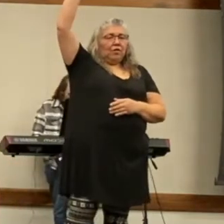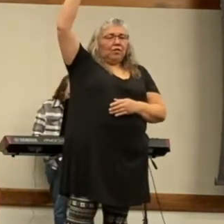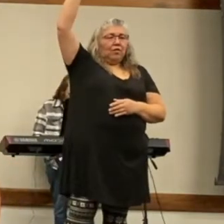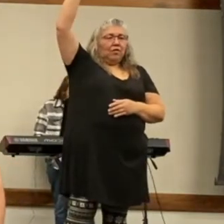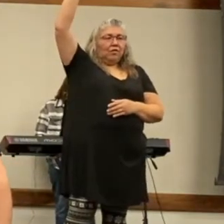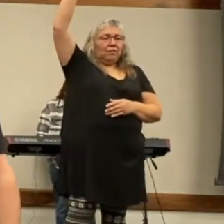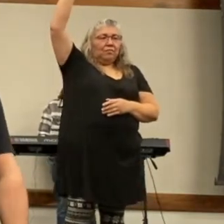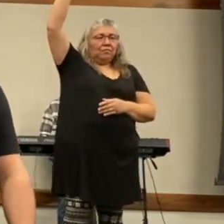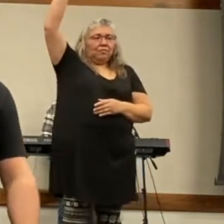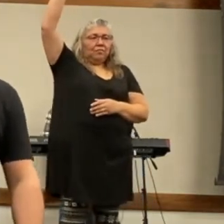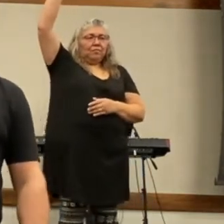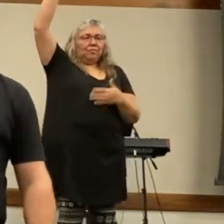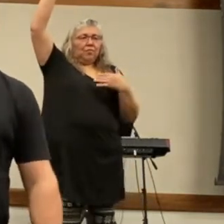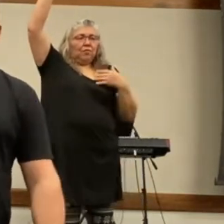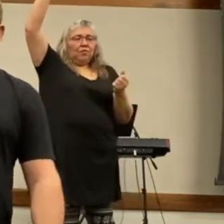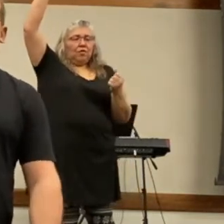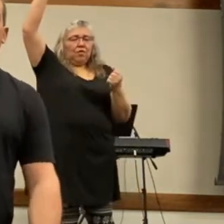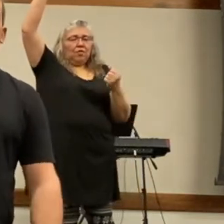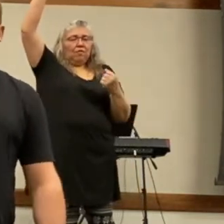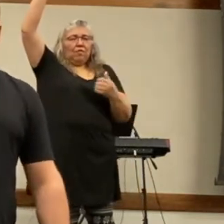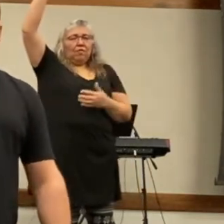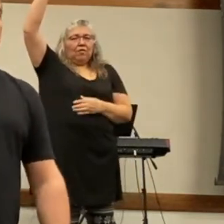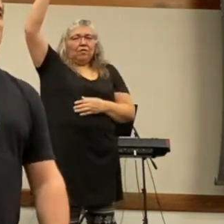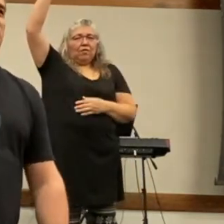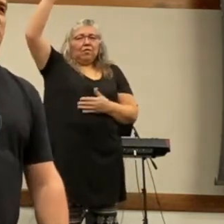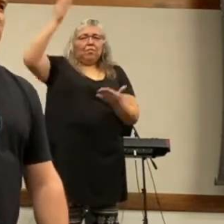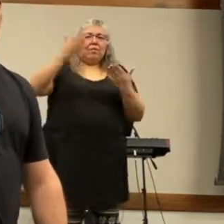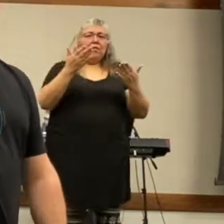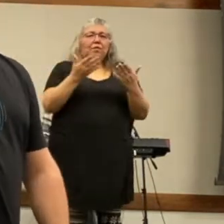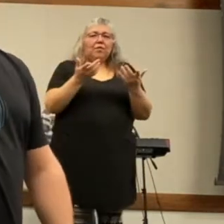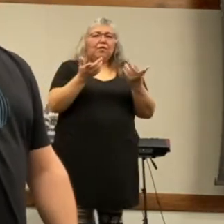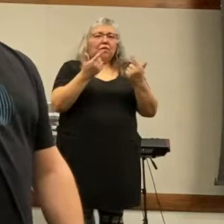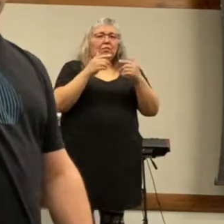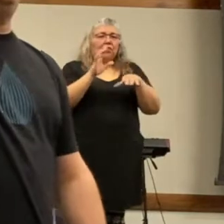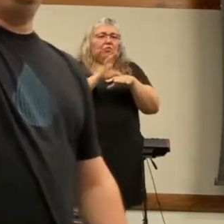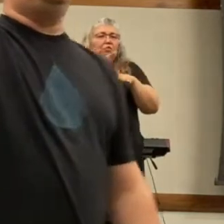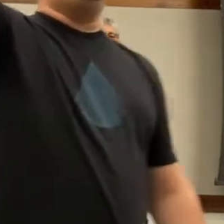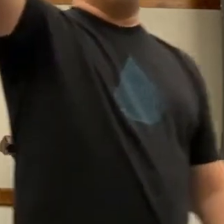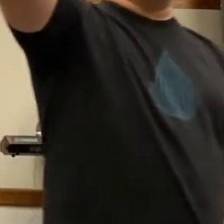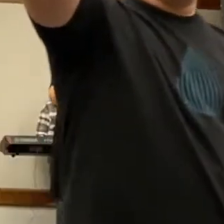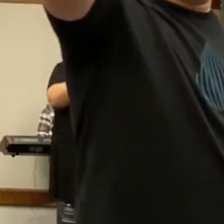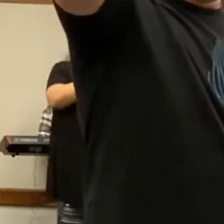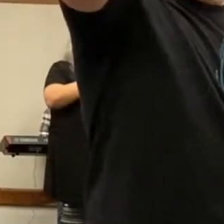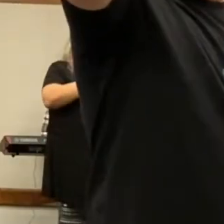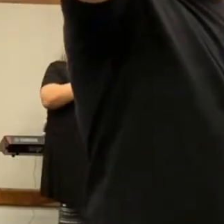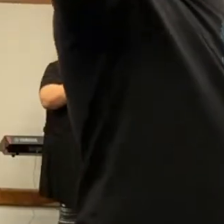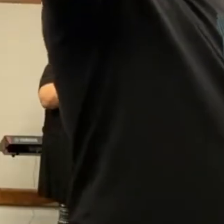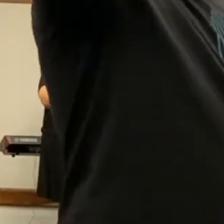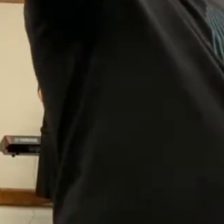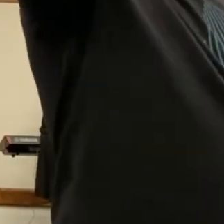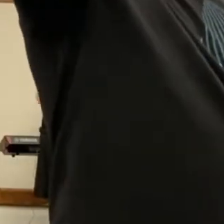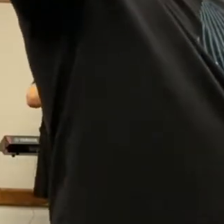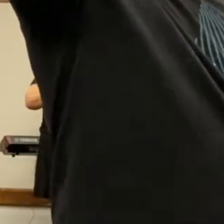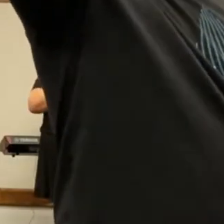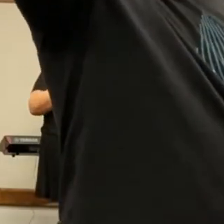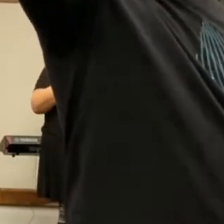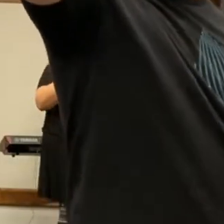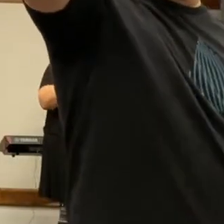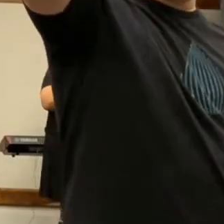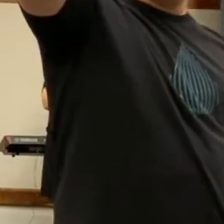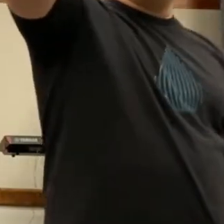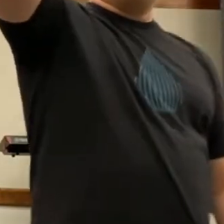hand. Be brave. Raise it up. Maybe you've gone to church all your life, but you never asked Jesus in your life. I want Jesus in my life. Just raise your